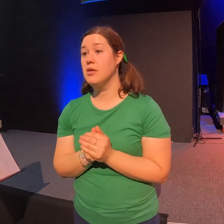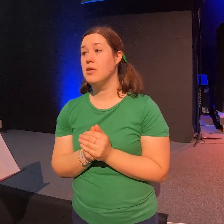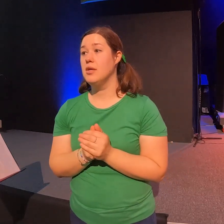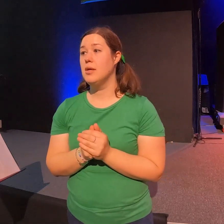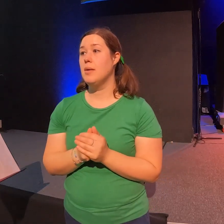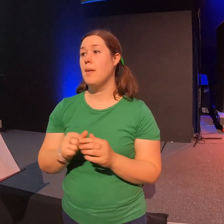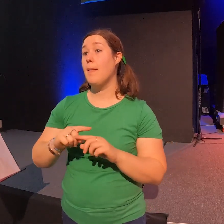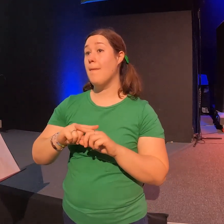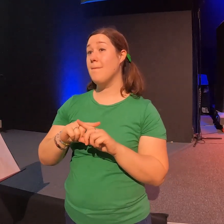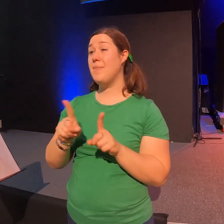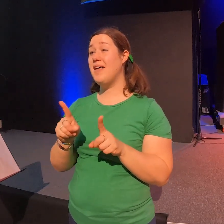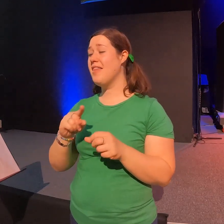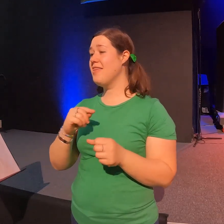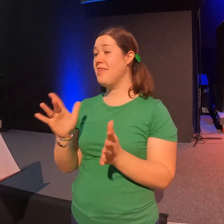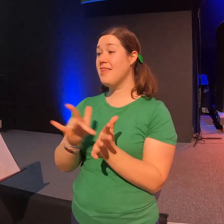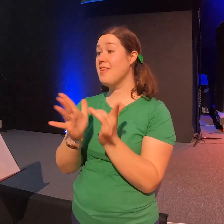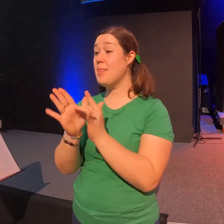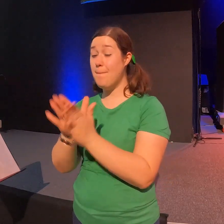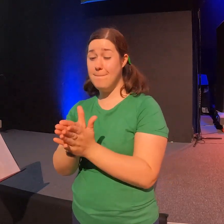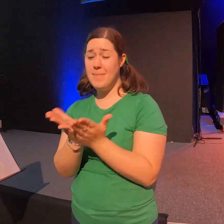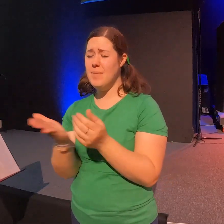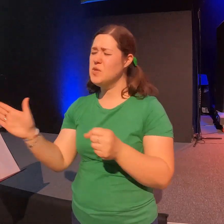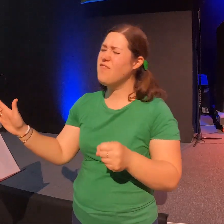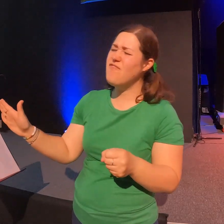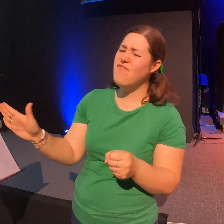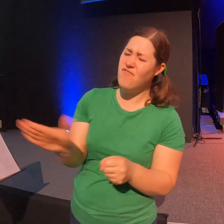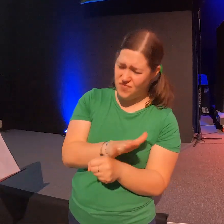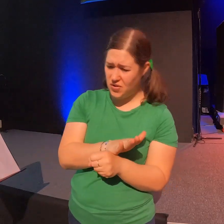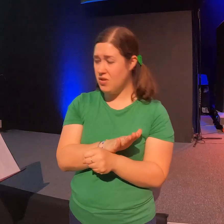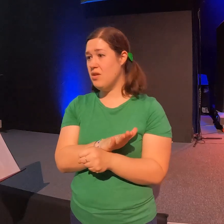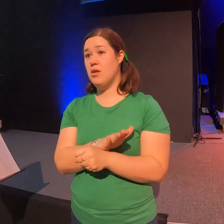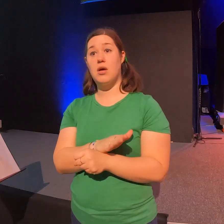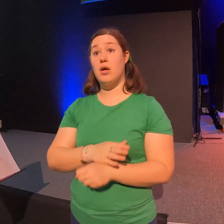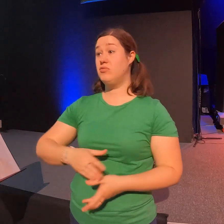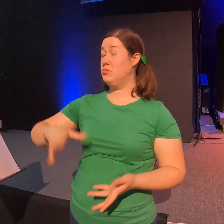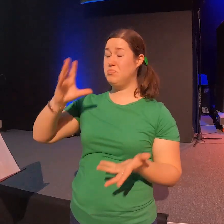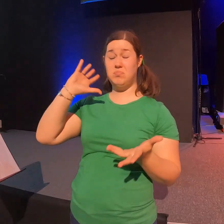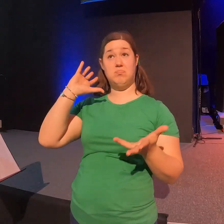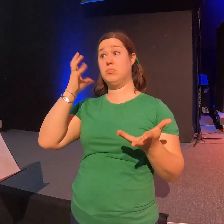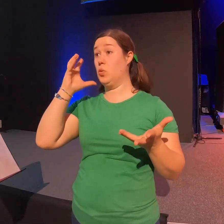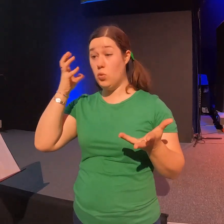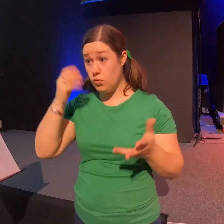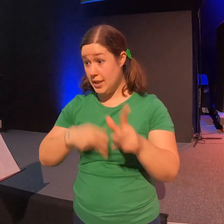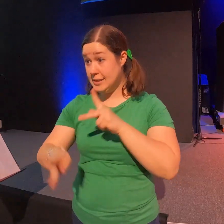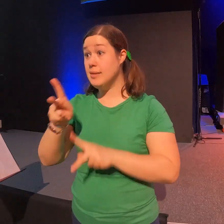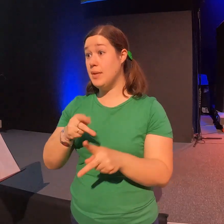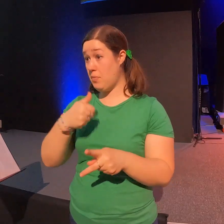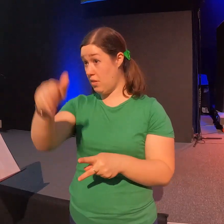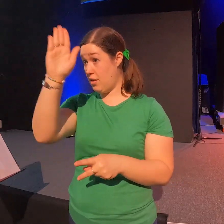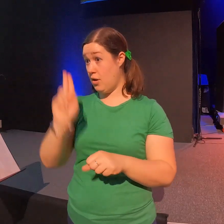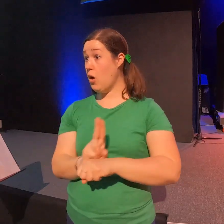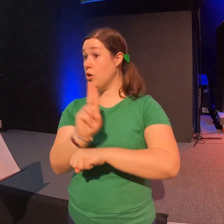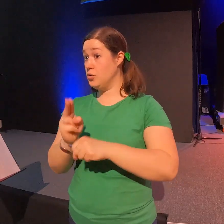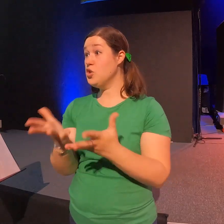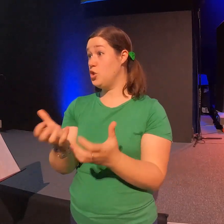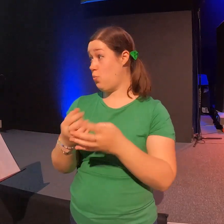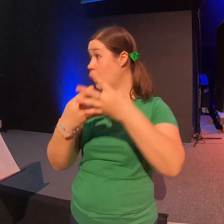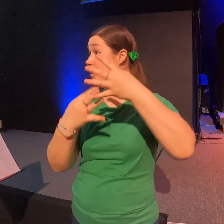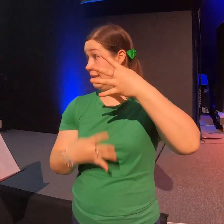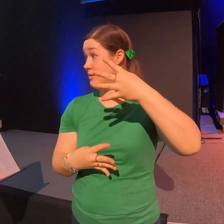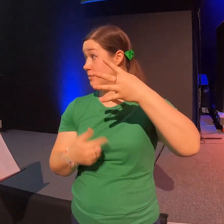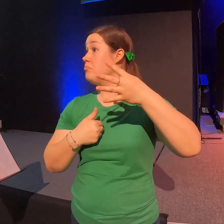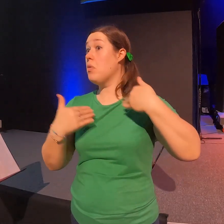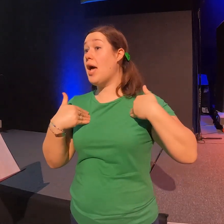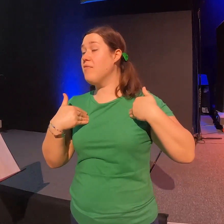believe me, the Bible is replete with nutso crazy people that God used. You want a list? That's what I prepared. So this is what you're going to get. You